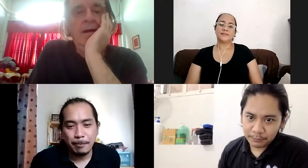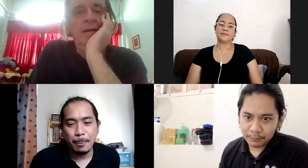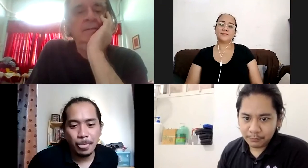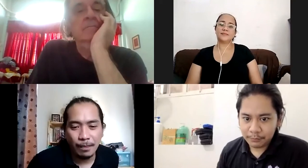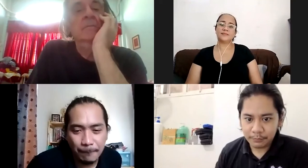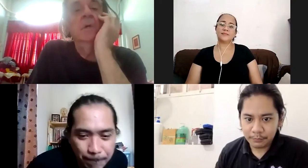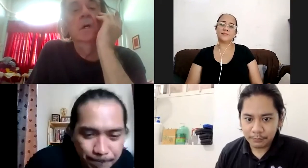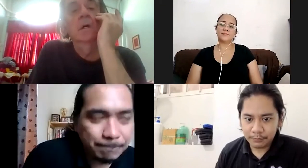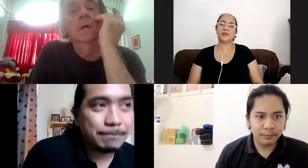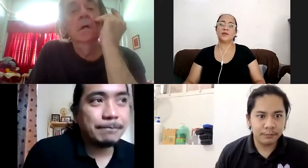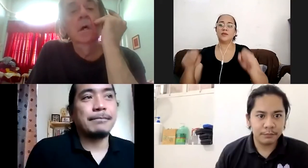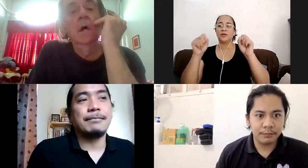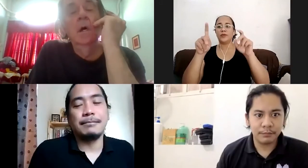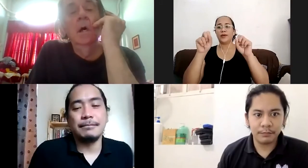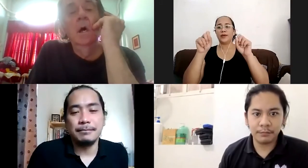Okay.